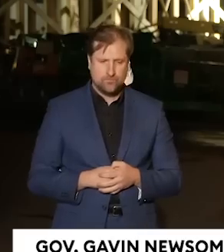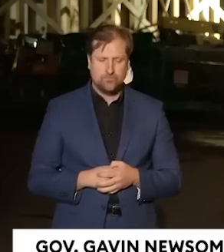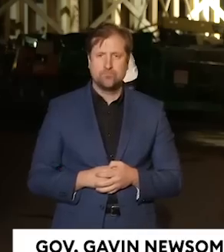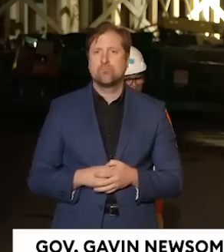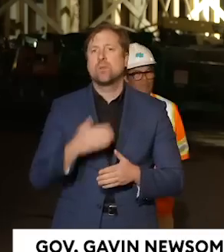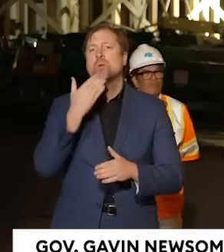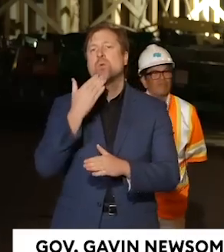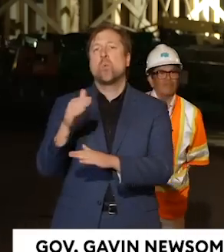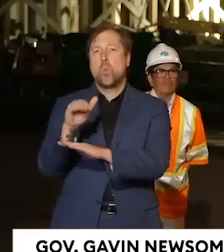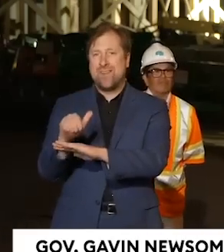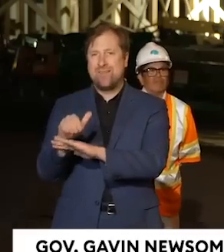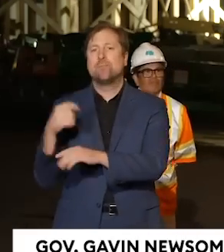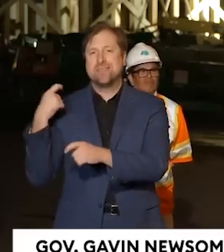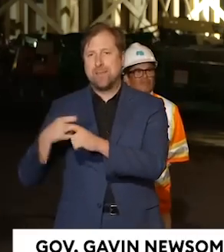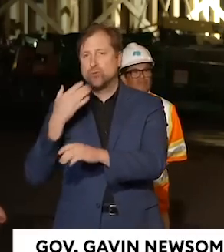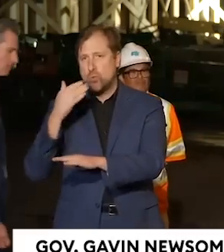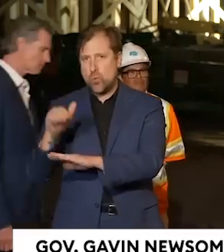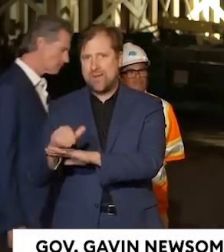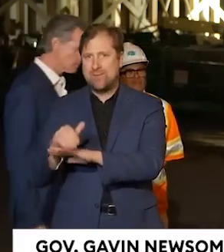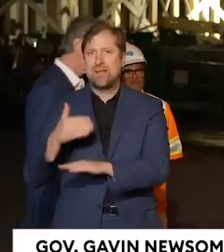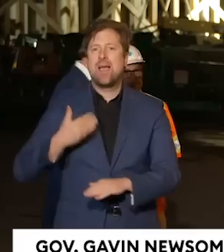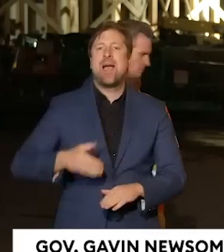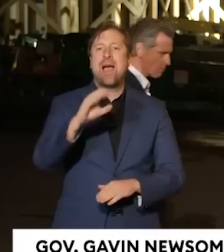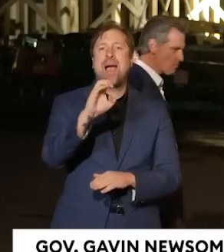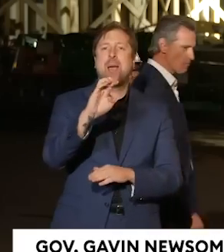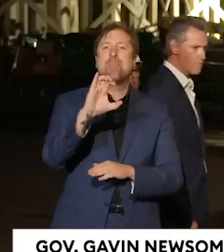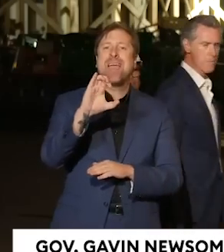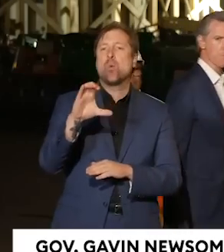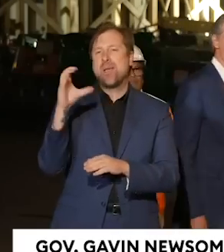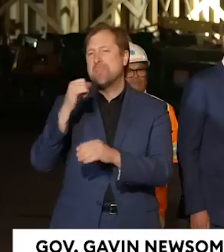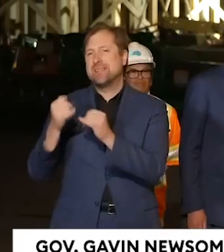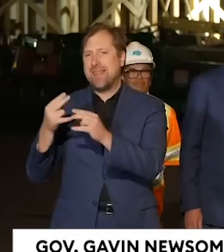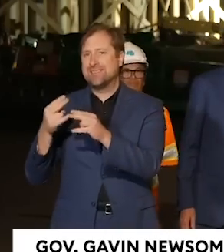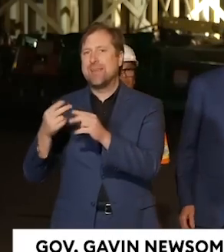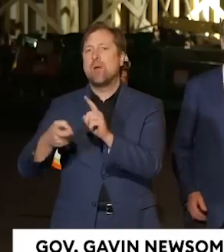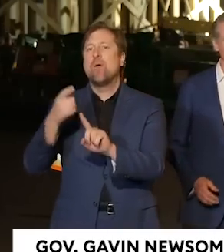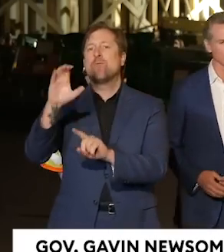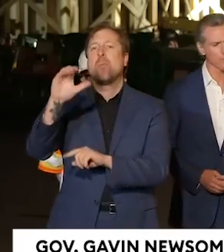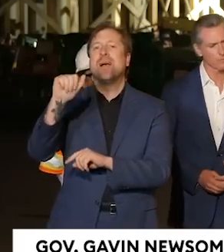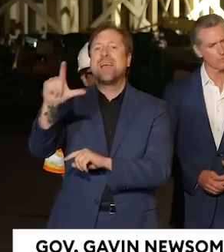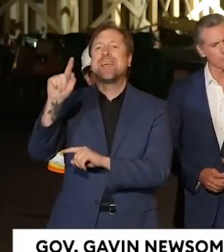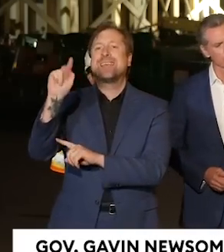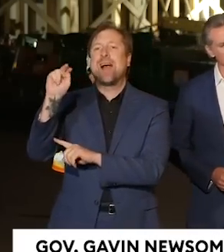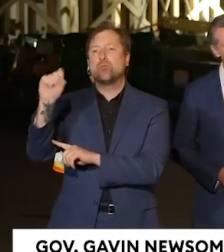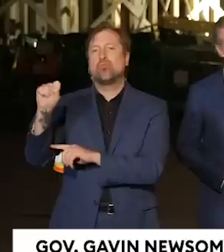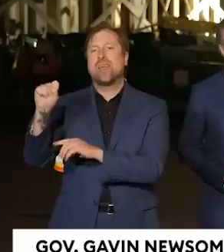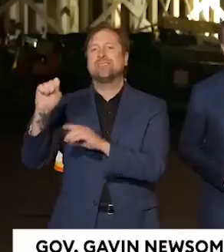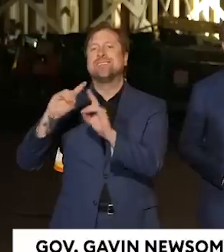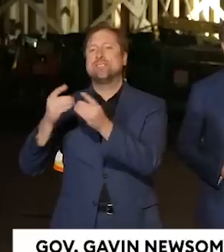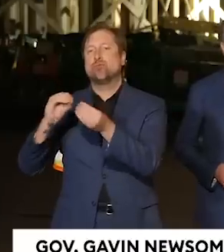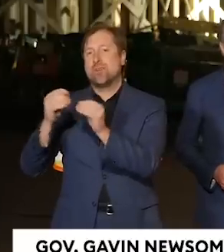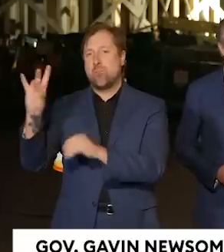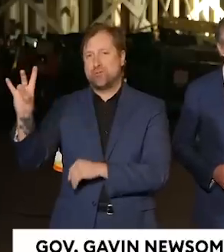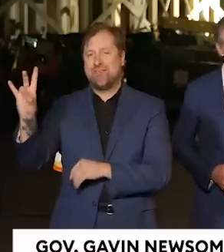Buenas noches. Mi nombre es Eric Menivar, soy vocero para Caltrans Distrito número 7. Queremos dar gracias a todos